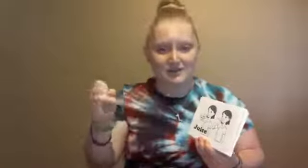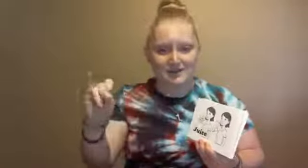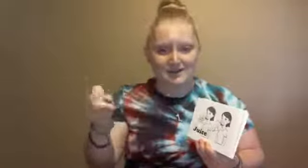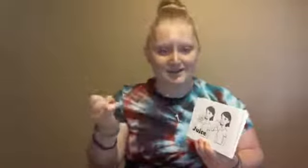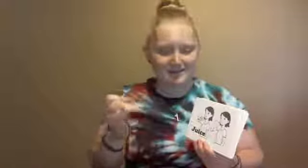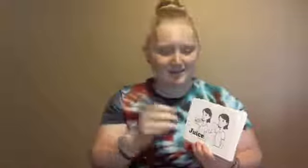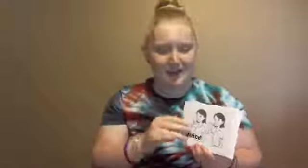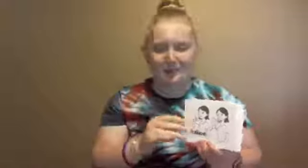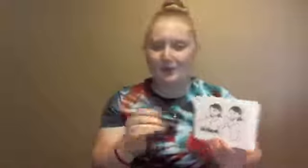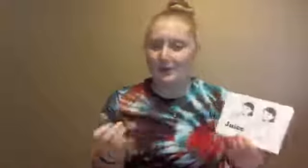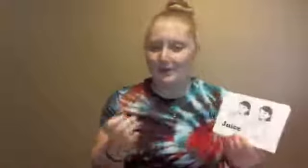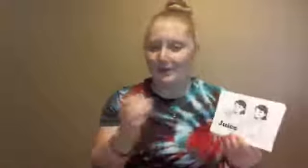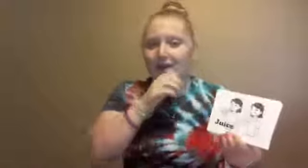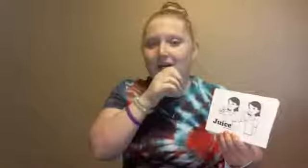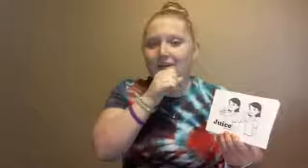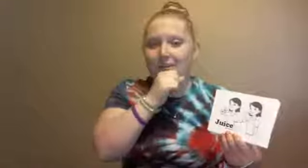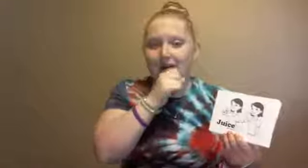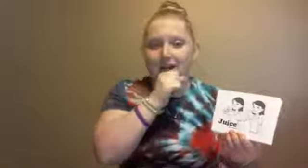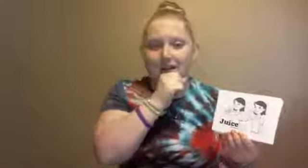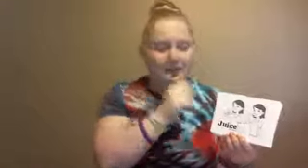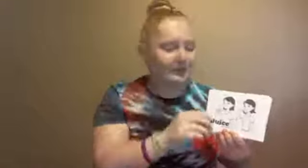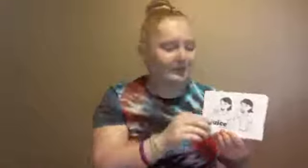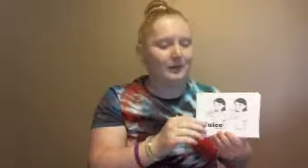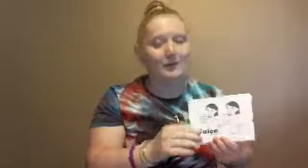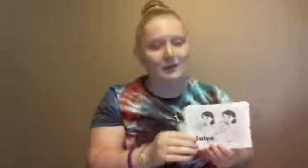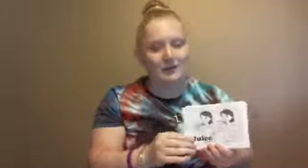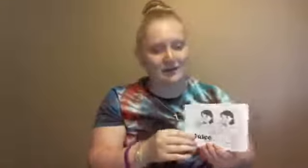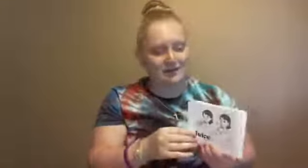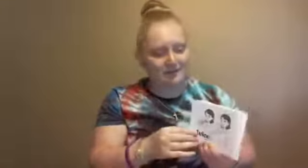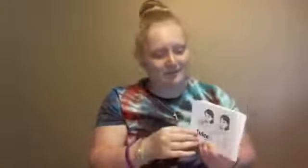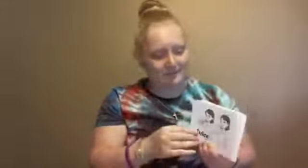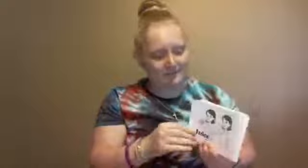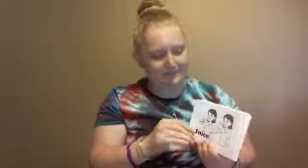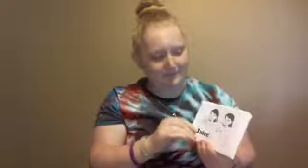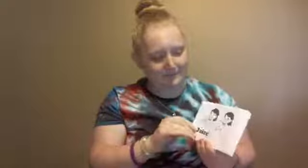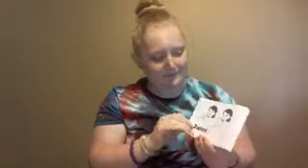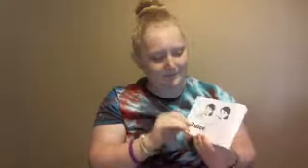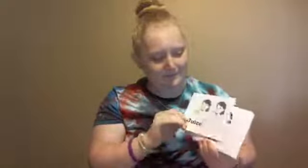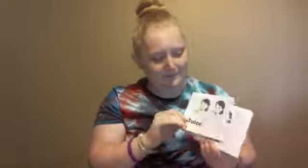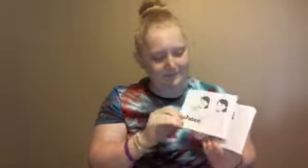juice. If you remember from our colors one what orange is.